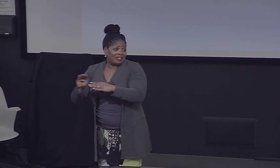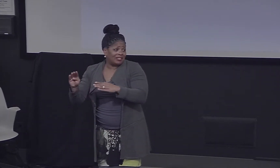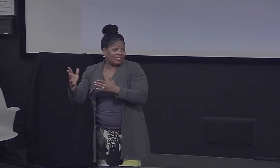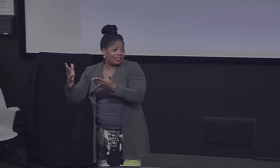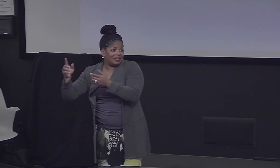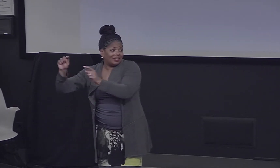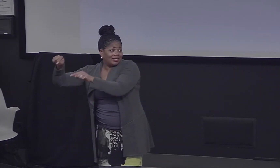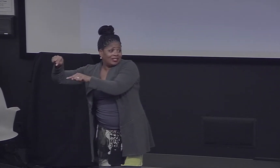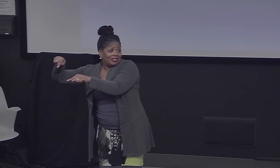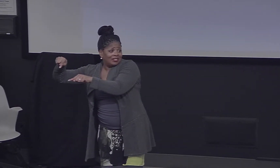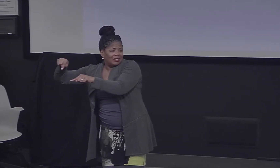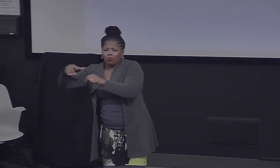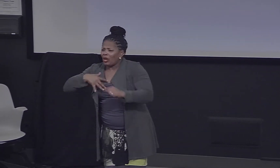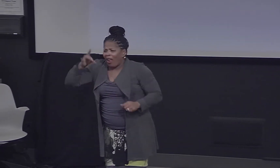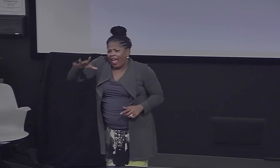Interpreting has become corporatized.